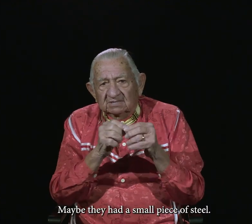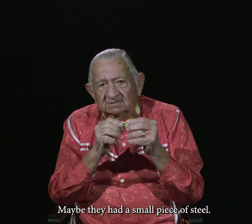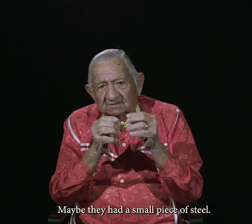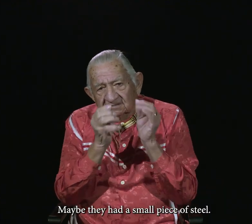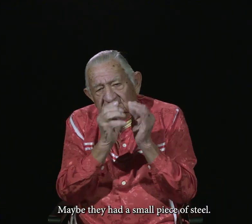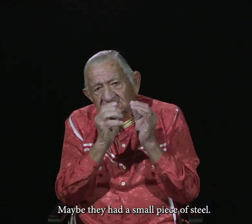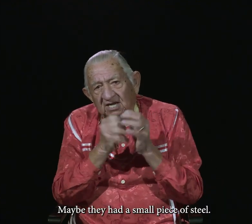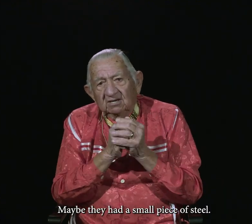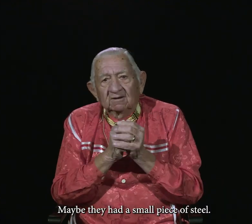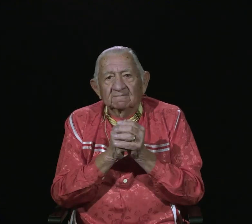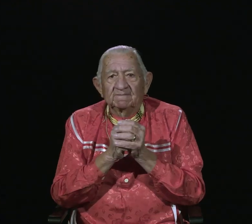of steel.